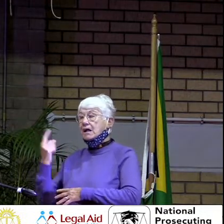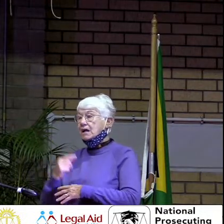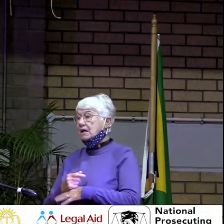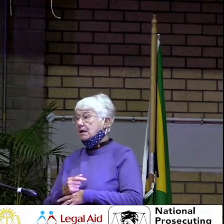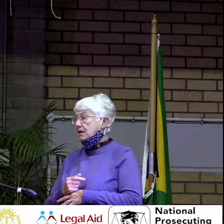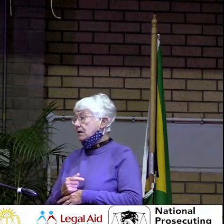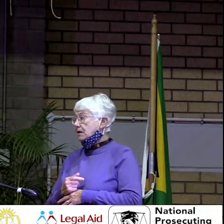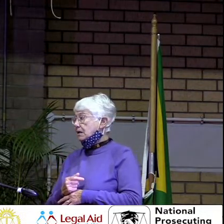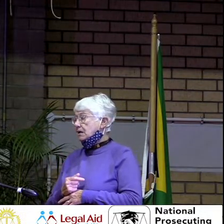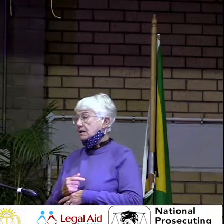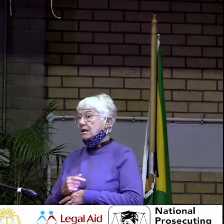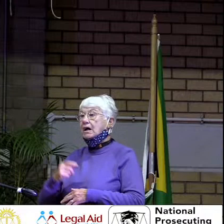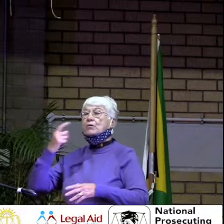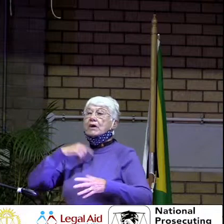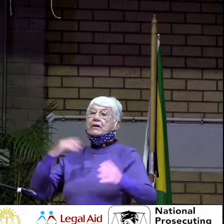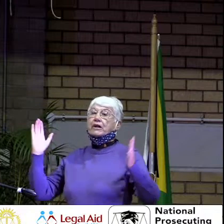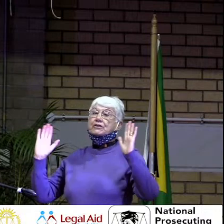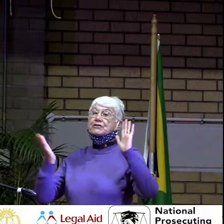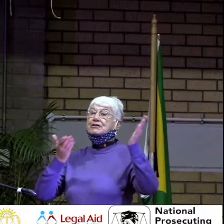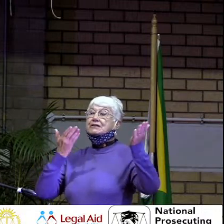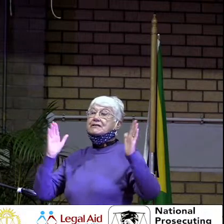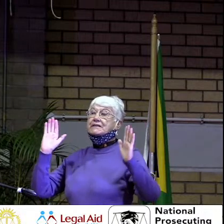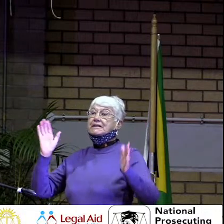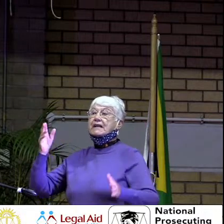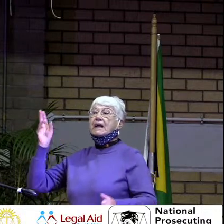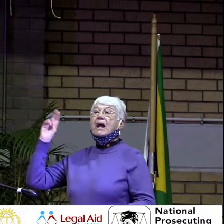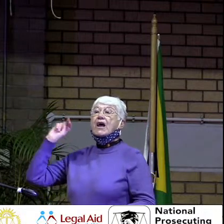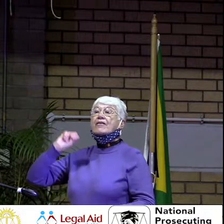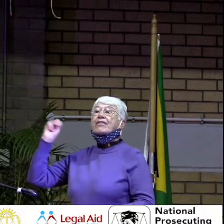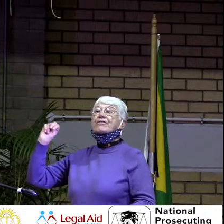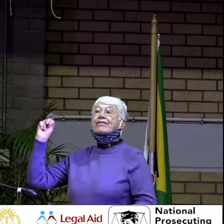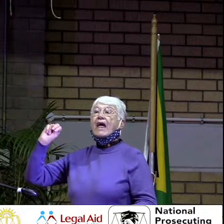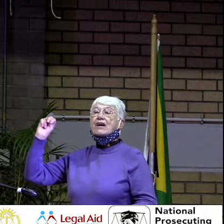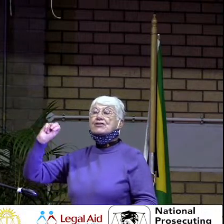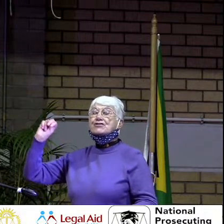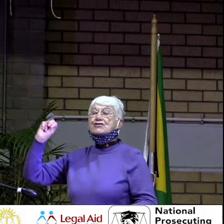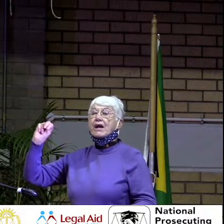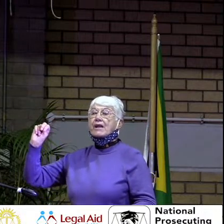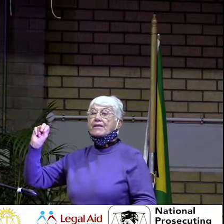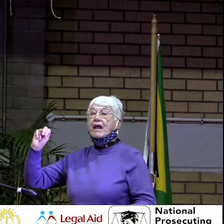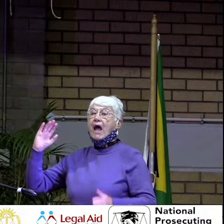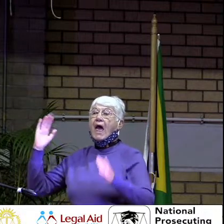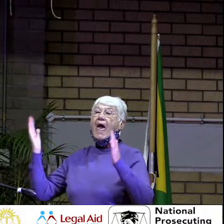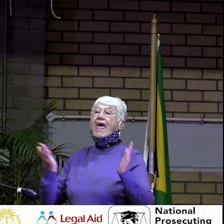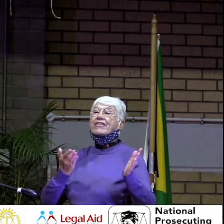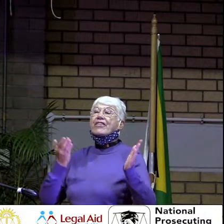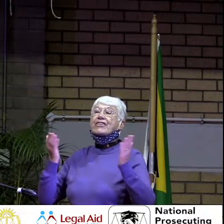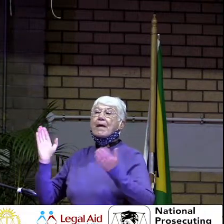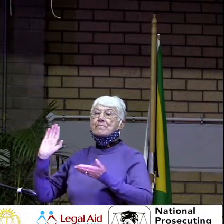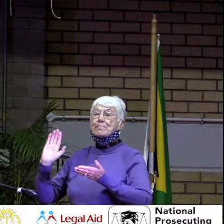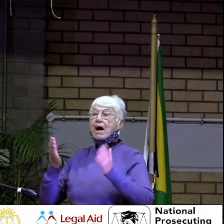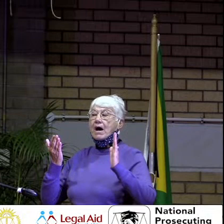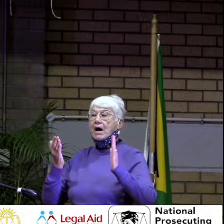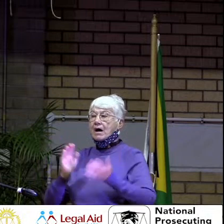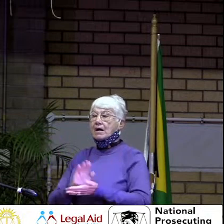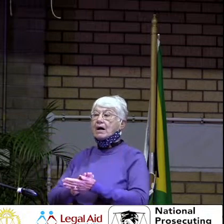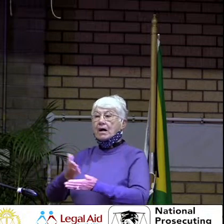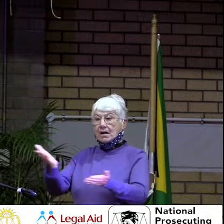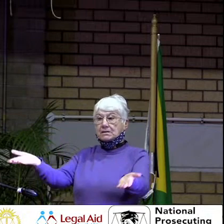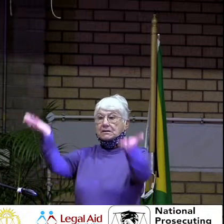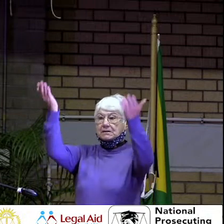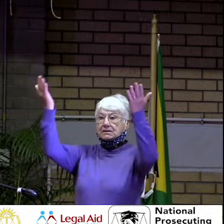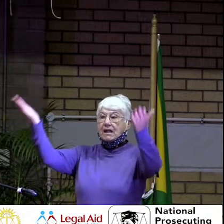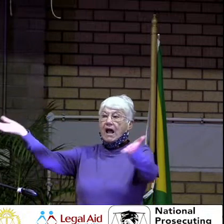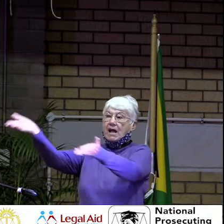National Anthem. And so I would be very pleased if you would be so kind as to stand for